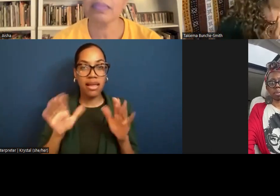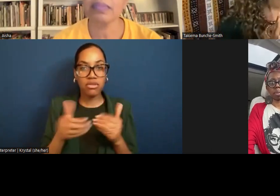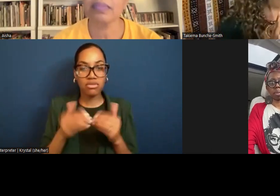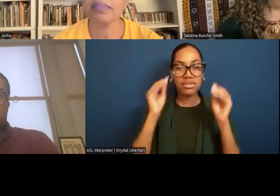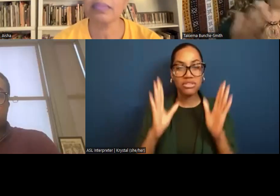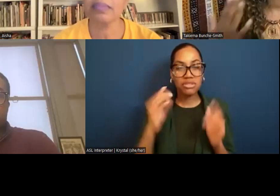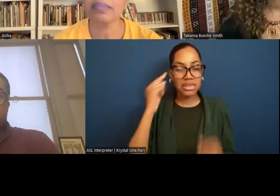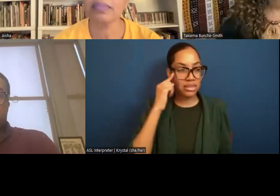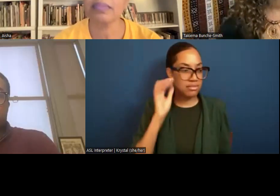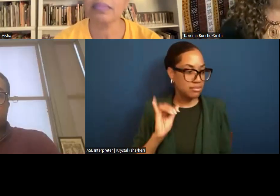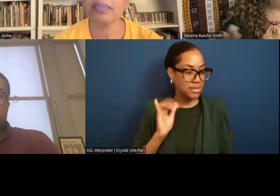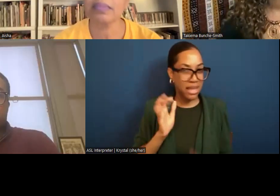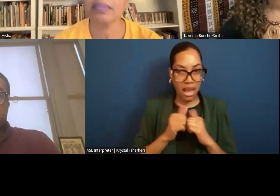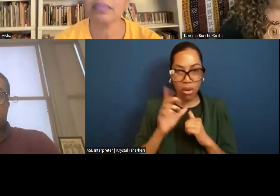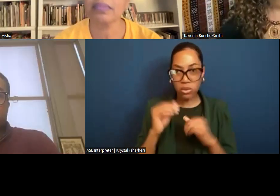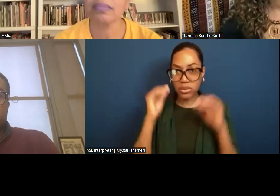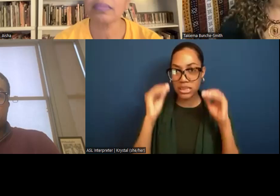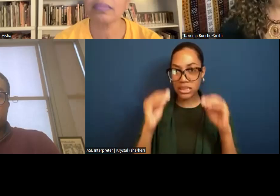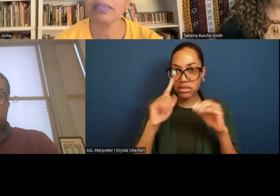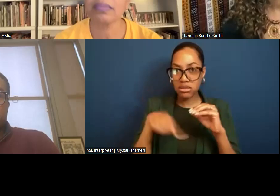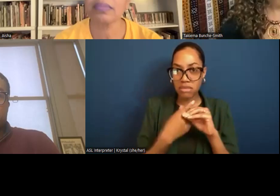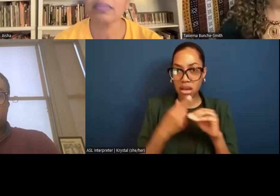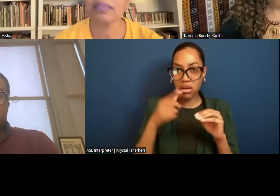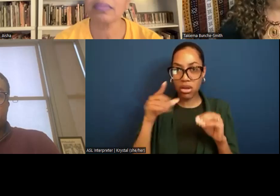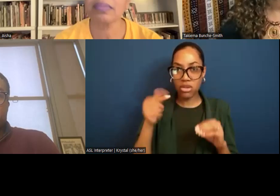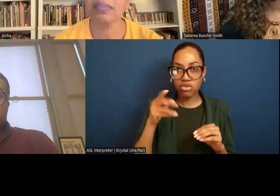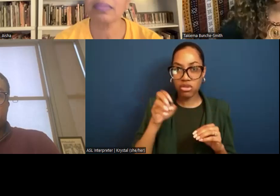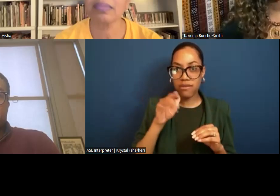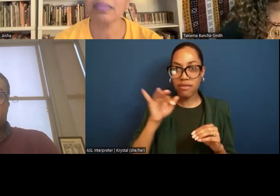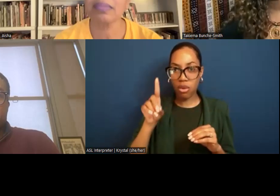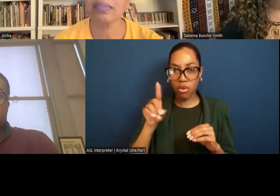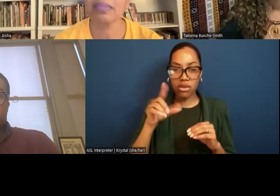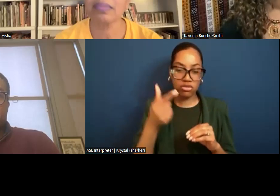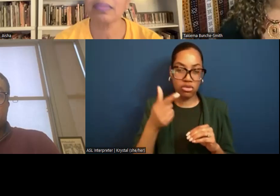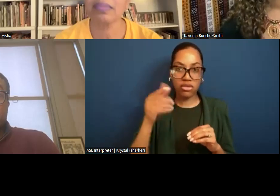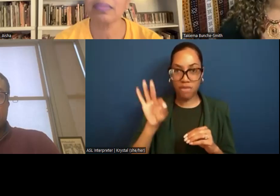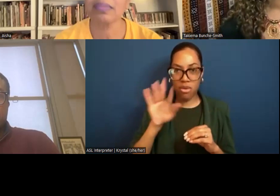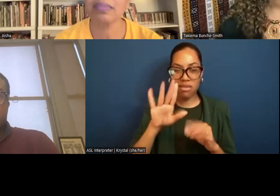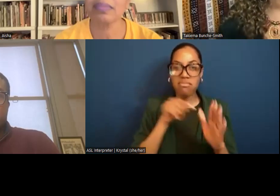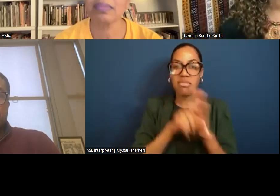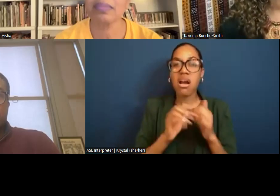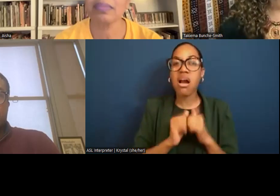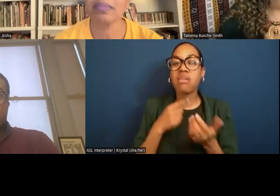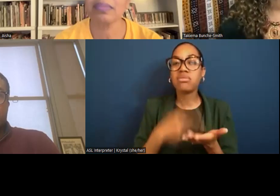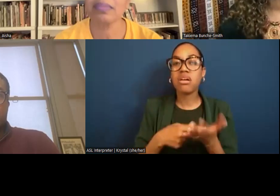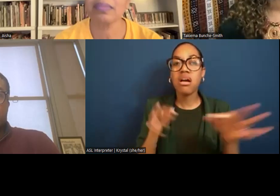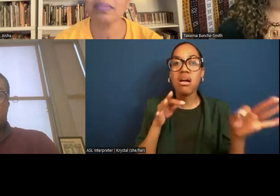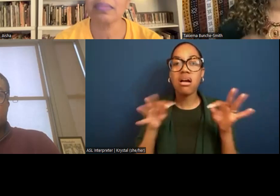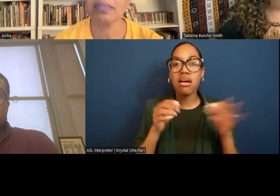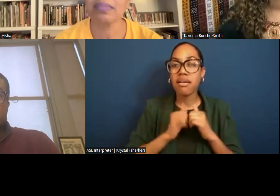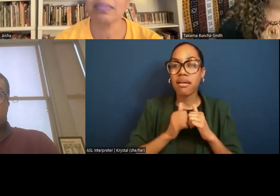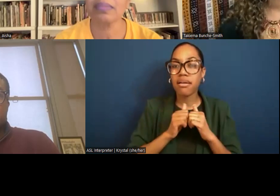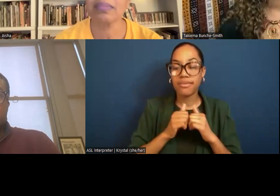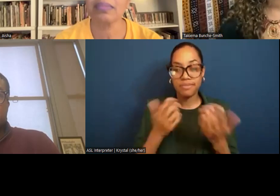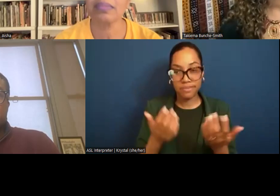that people talked about the murder of George Floyd with young children like under 6. And so I actually was interviewed